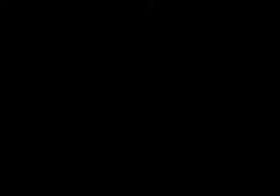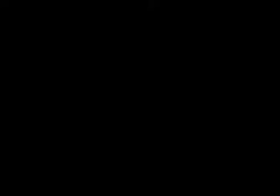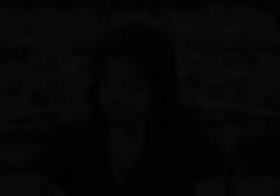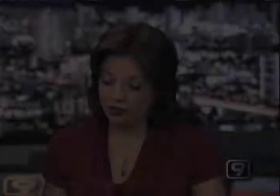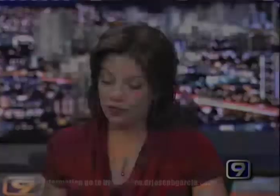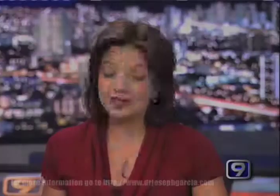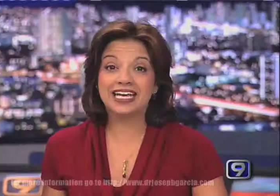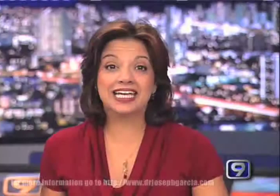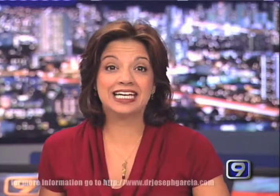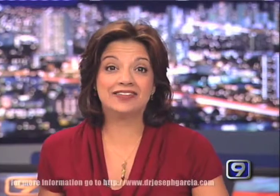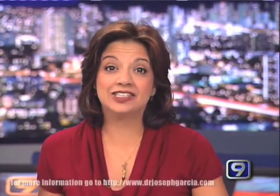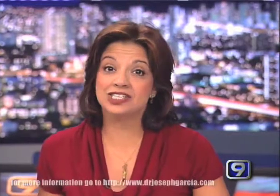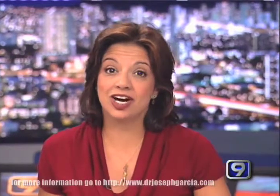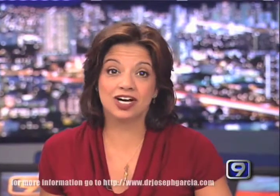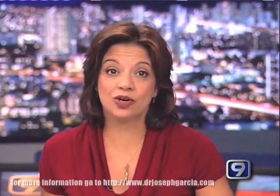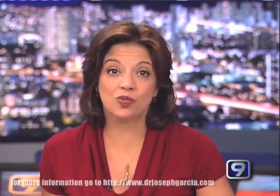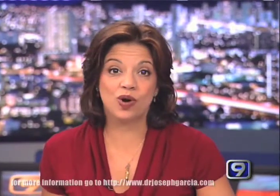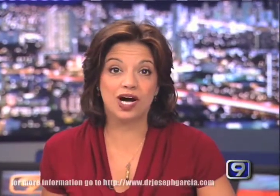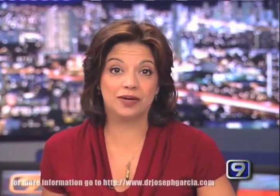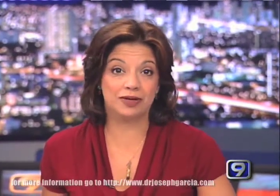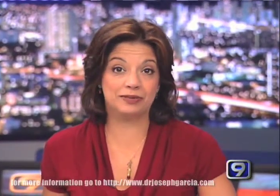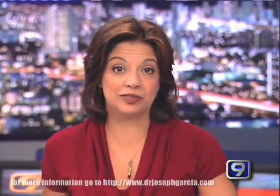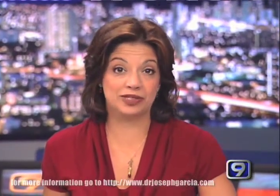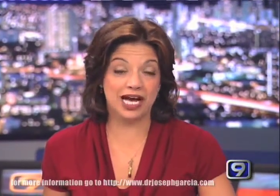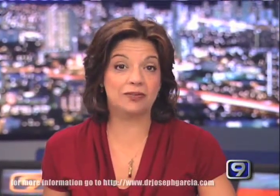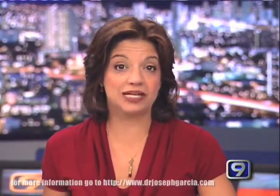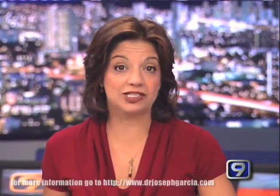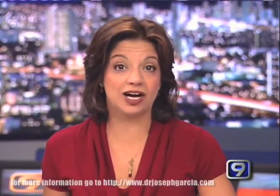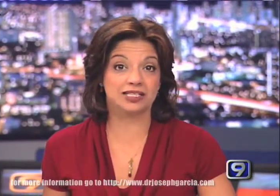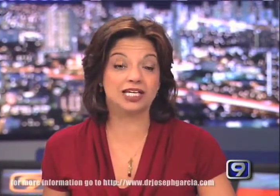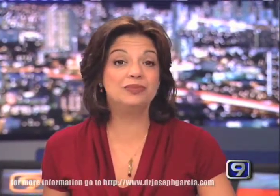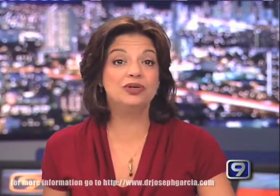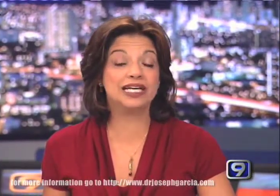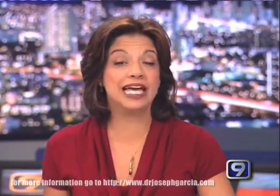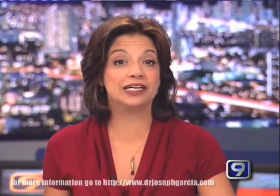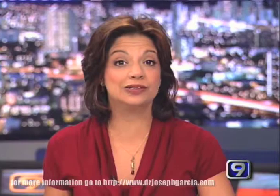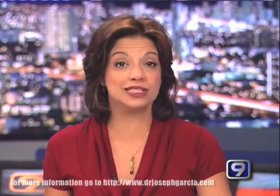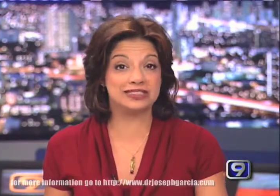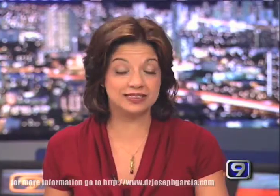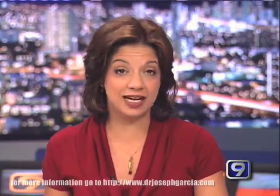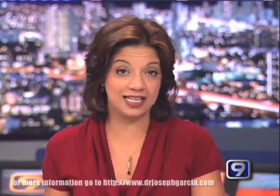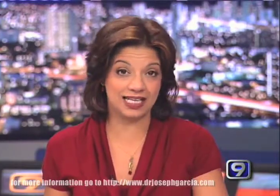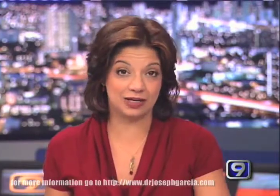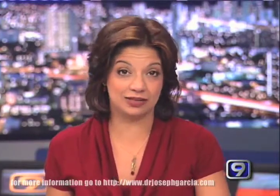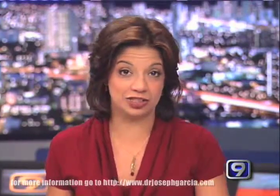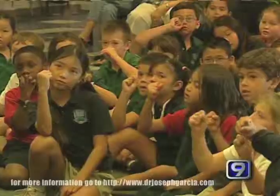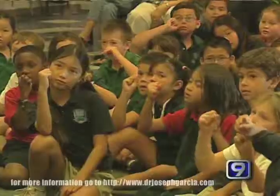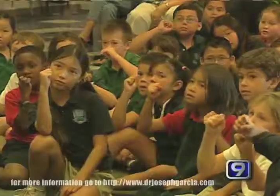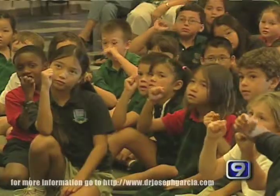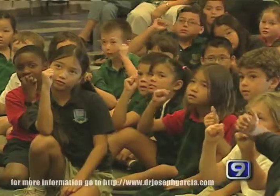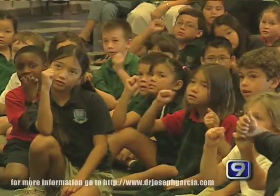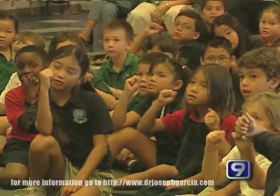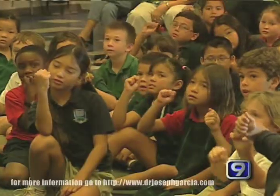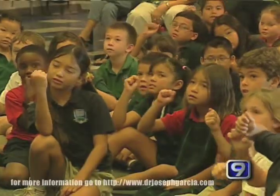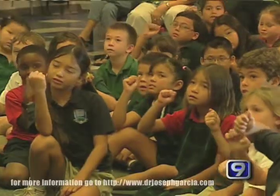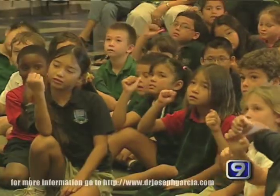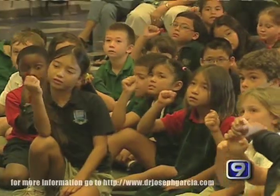Before they can even talk or walk, babies are now being taught to communicate using sign language. Today's students at Island Pacific